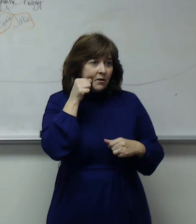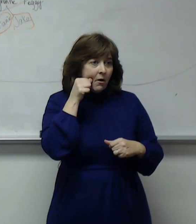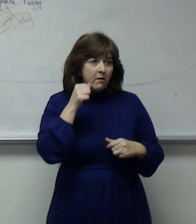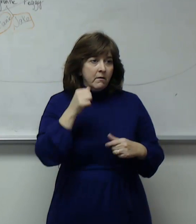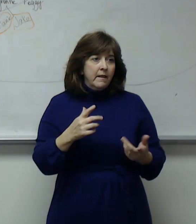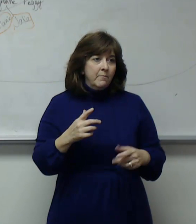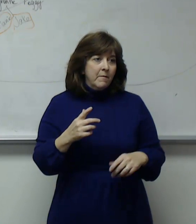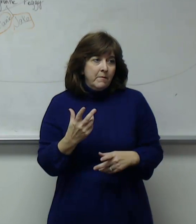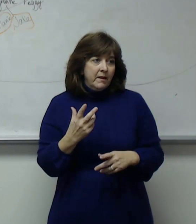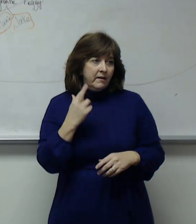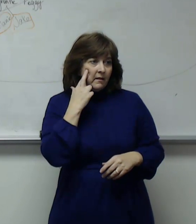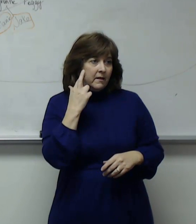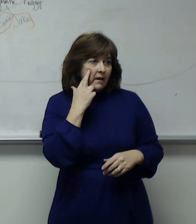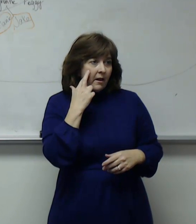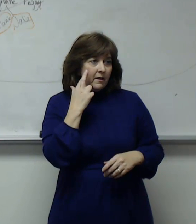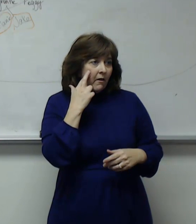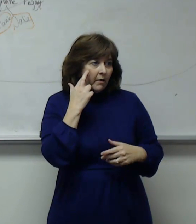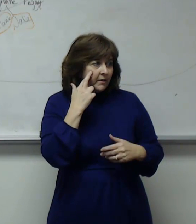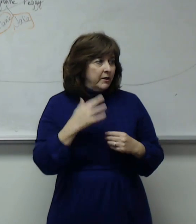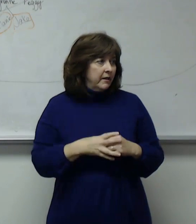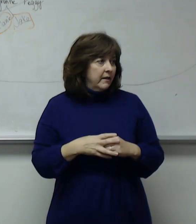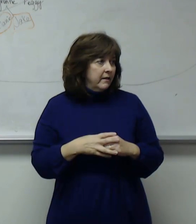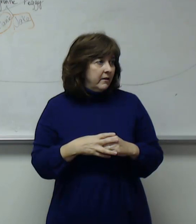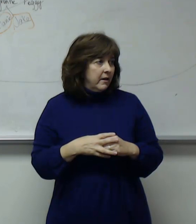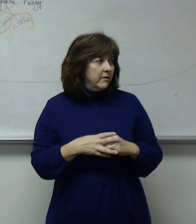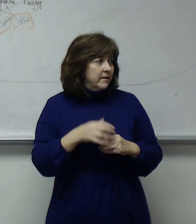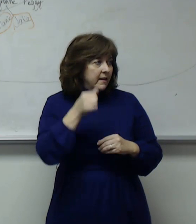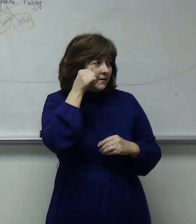scar, then they might be an R on the chin, because that's